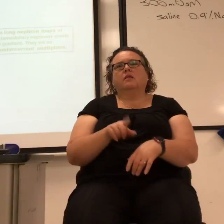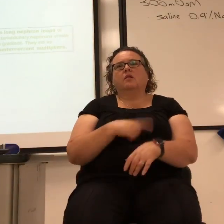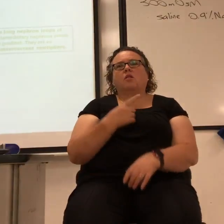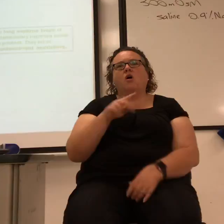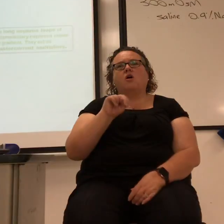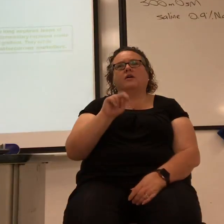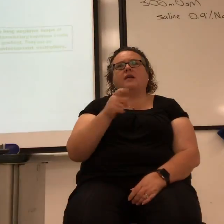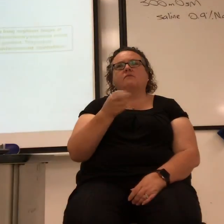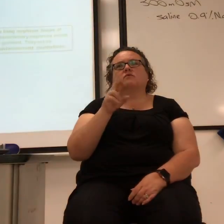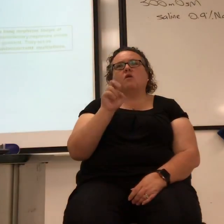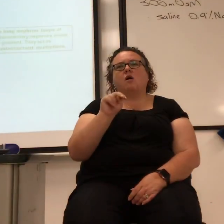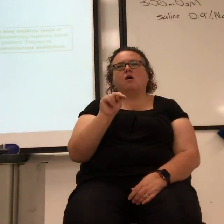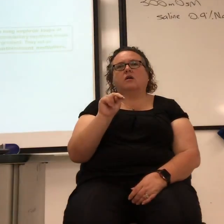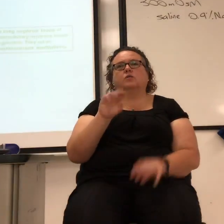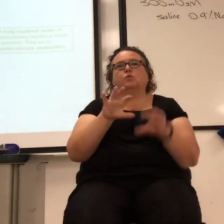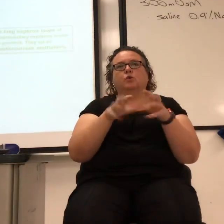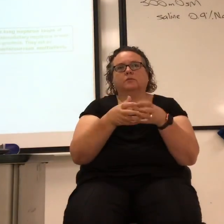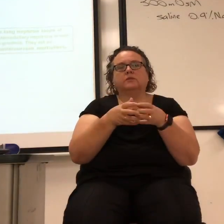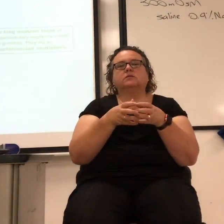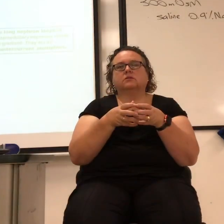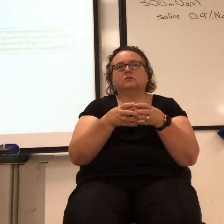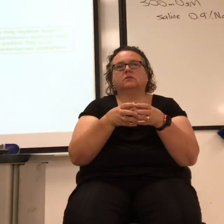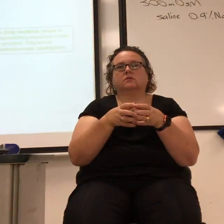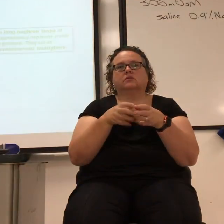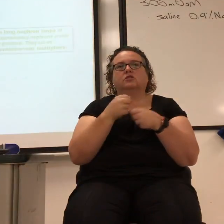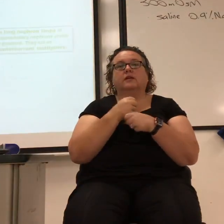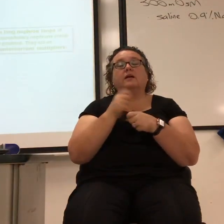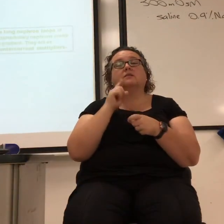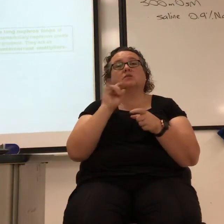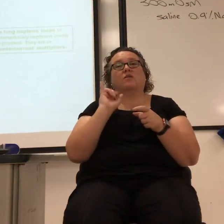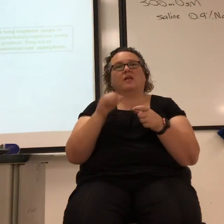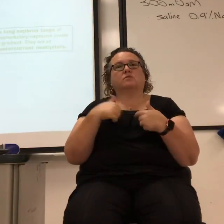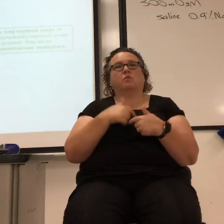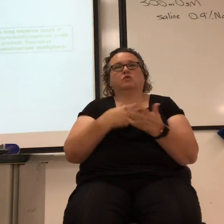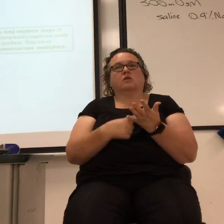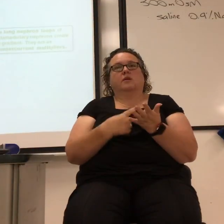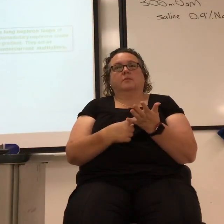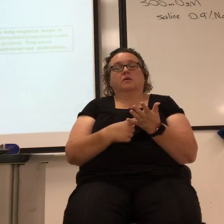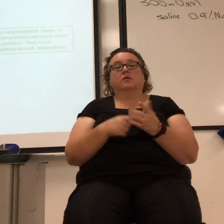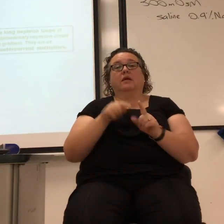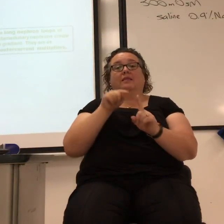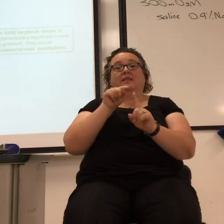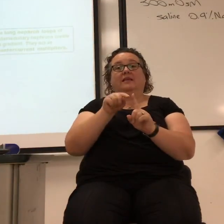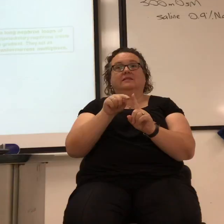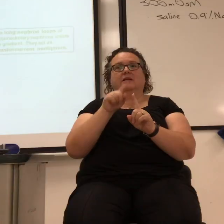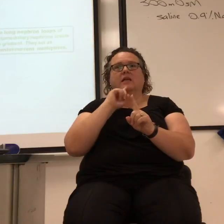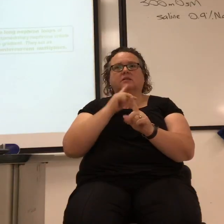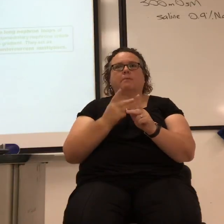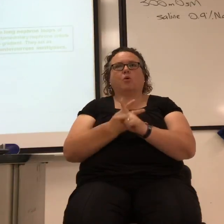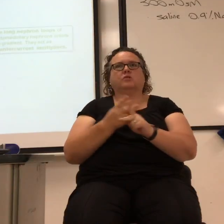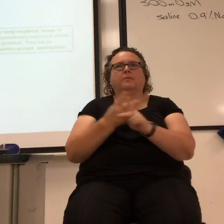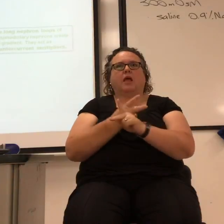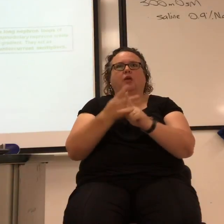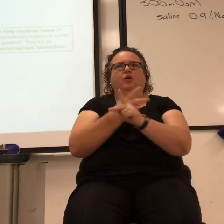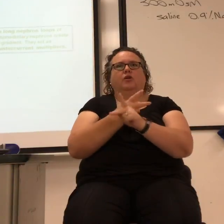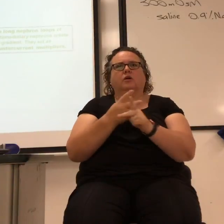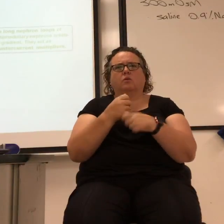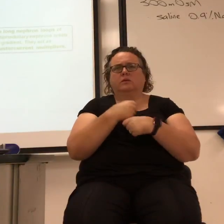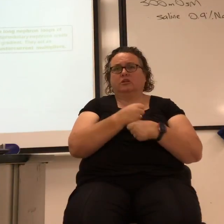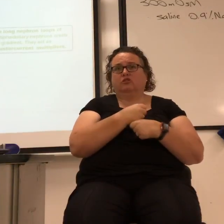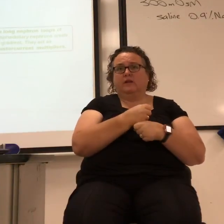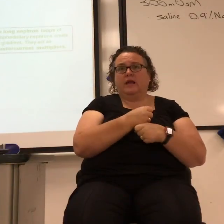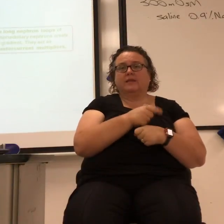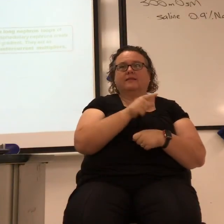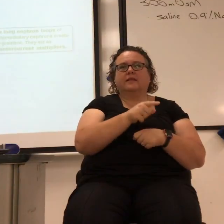as countercurrent multipliers. That's what we're talking about here. So this thing is a multiplier. What does it create?